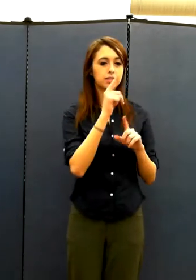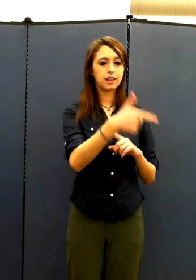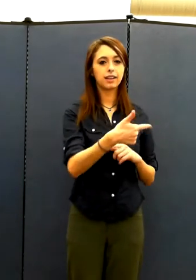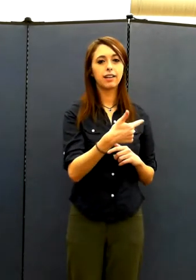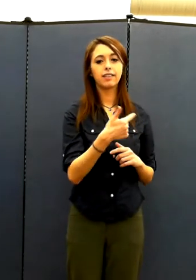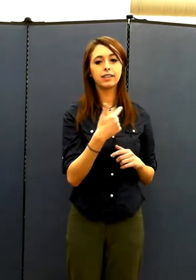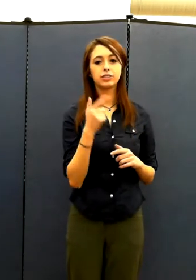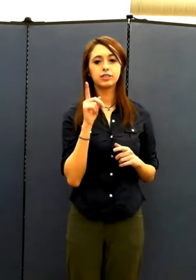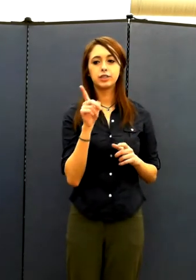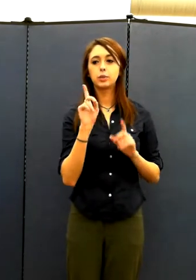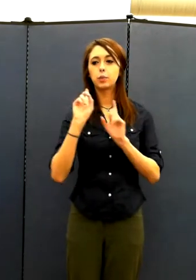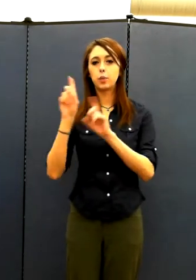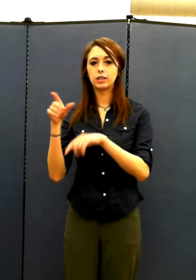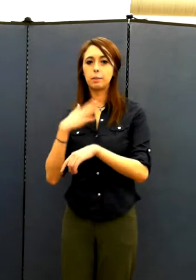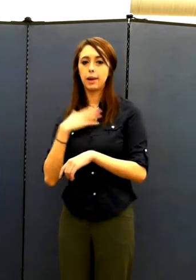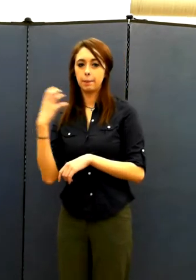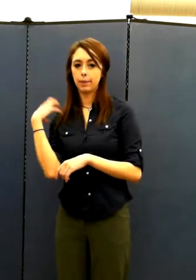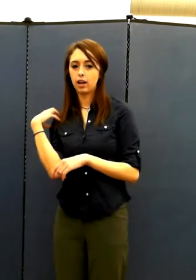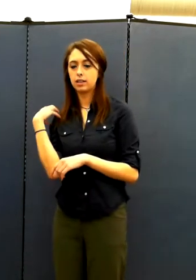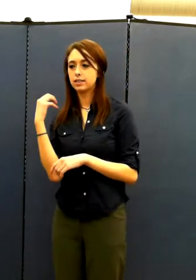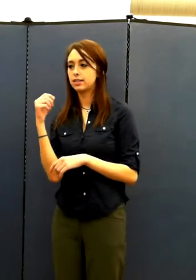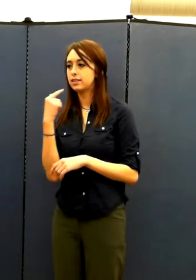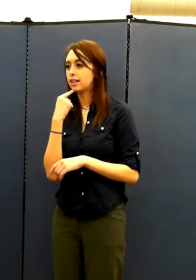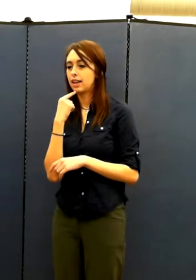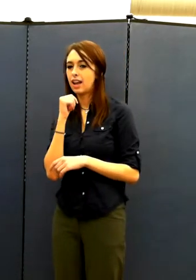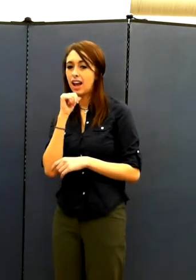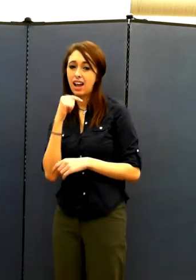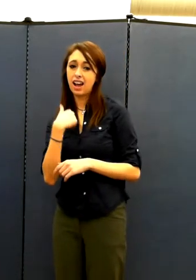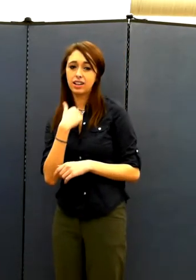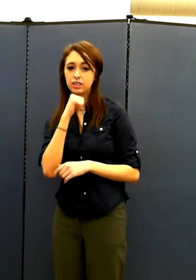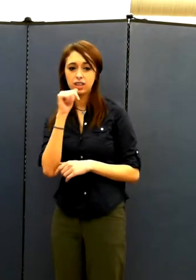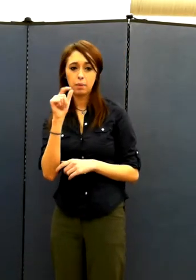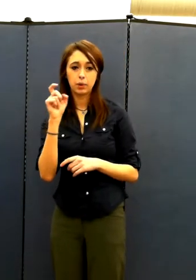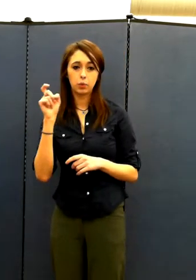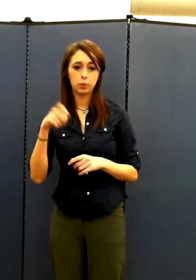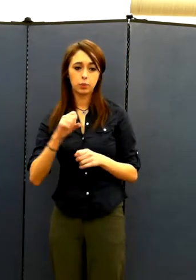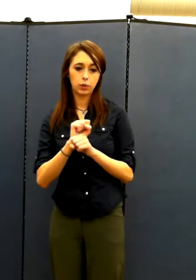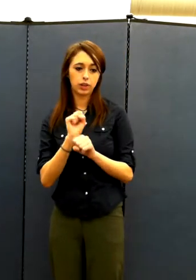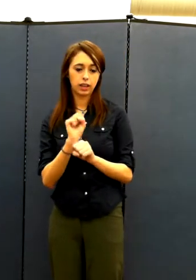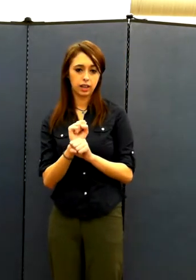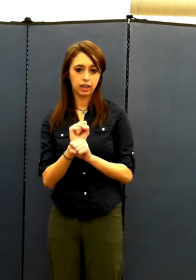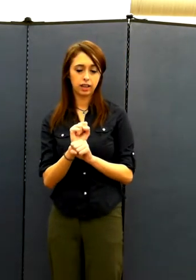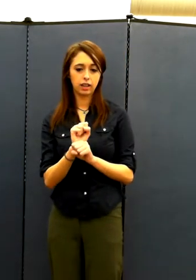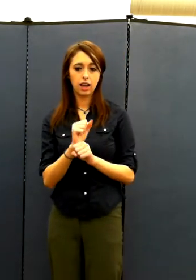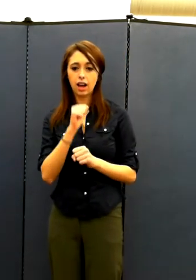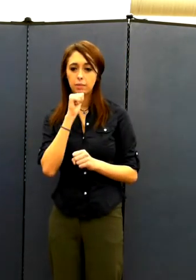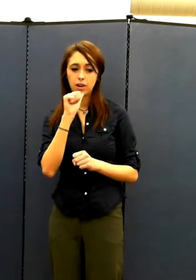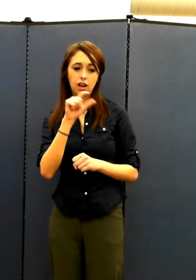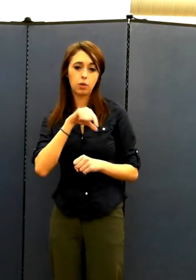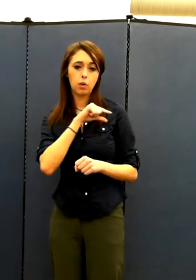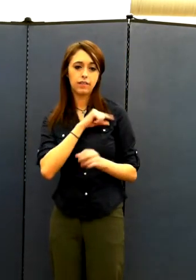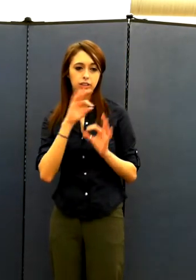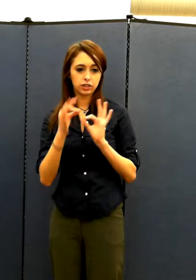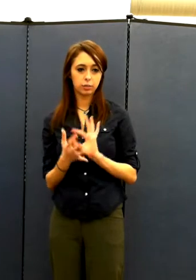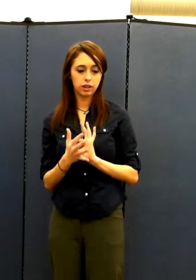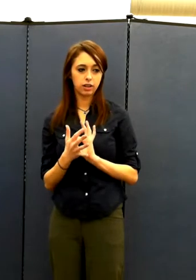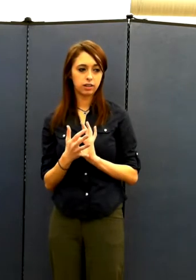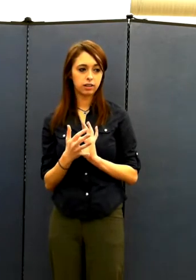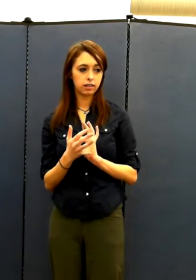saying that I should not be working out in the field and that I'm an unqualified interpreter. So you have to be cautious